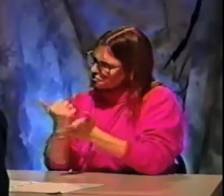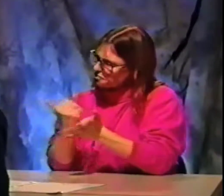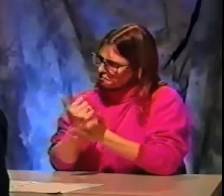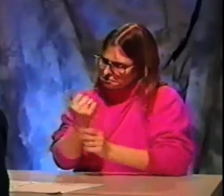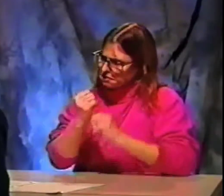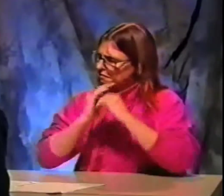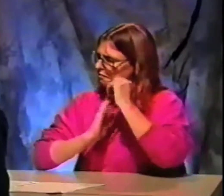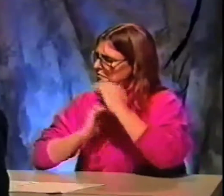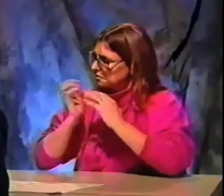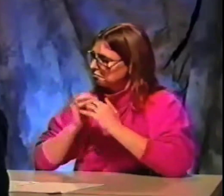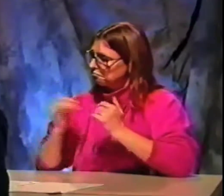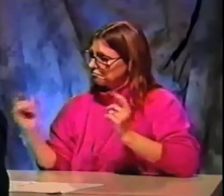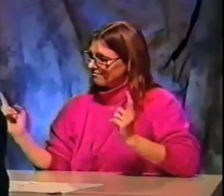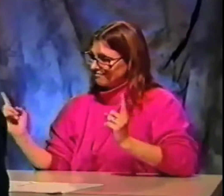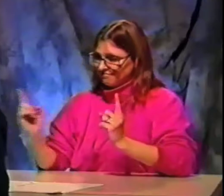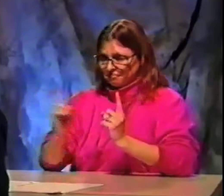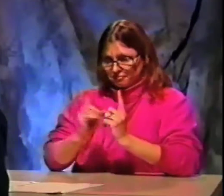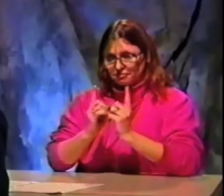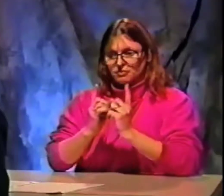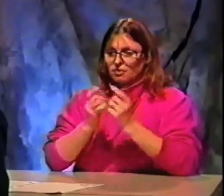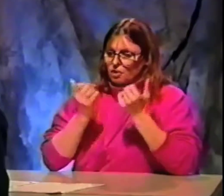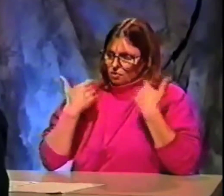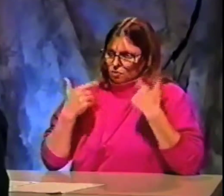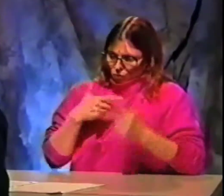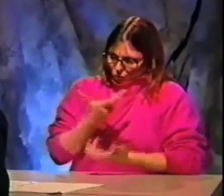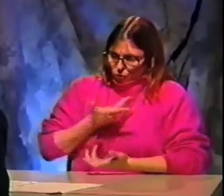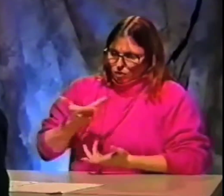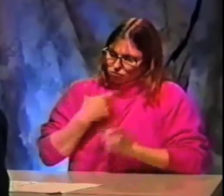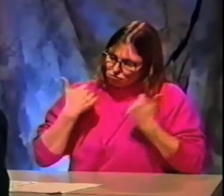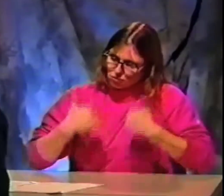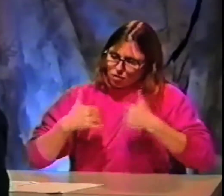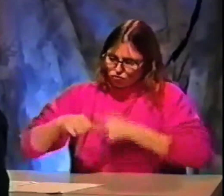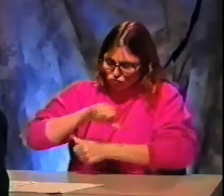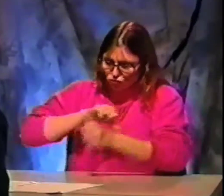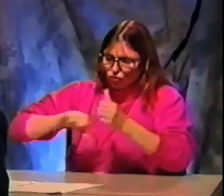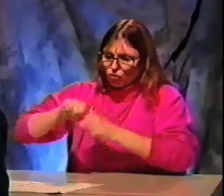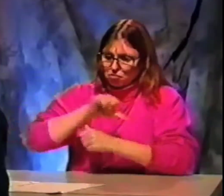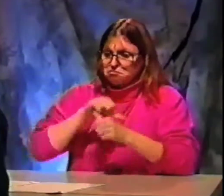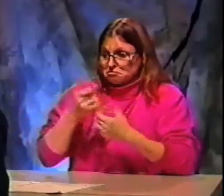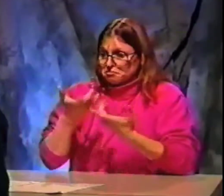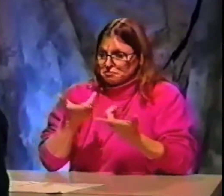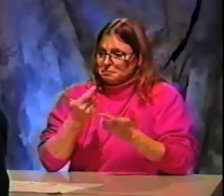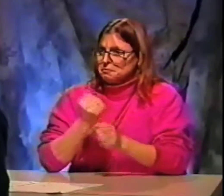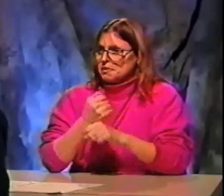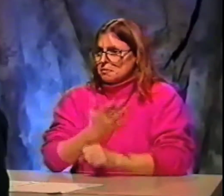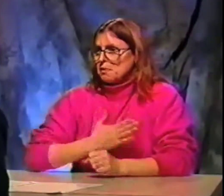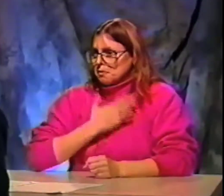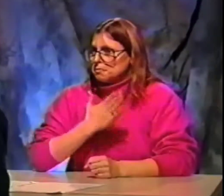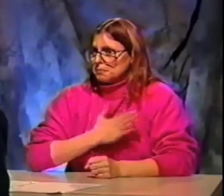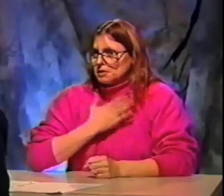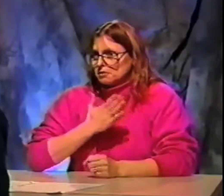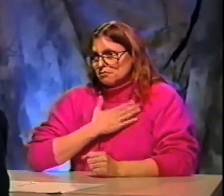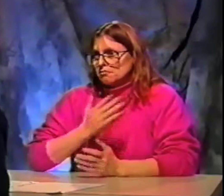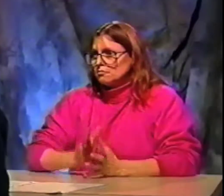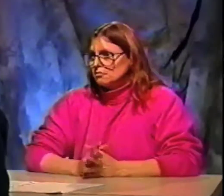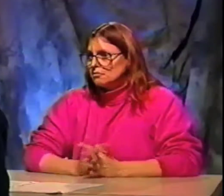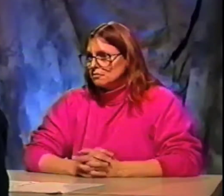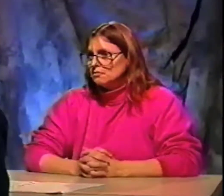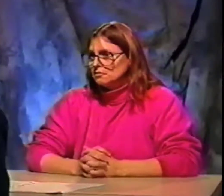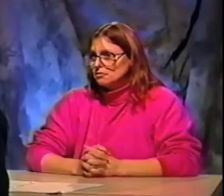help in any way I possibly can, make them feel more comfortable being with the group, because socializing really does help make them feel better.